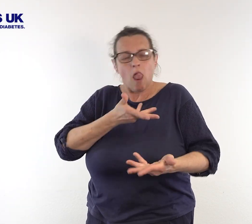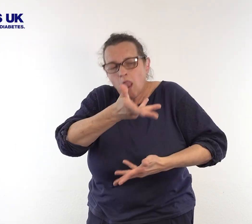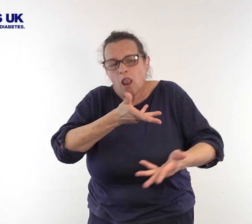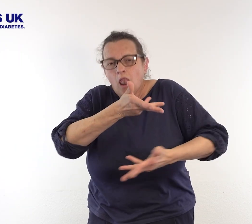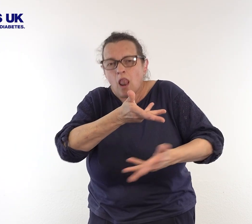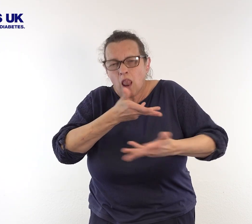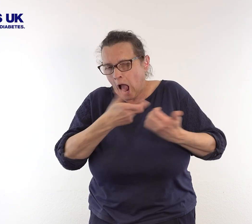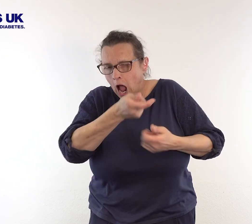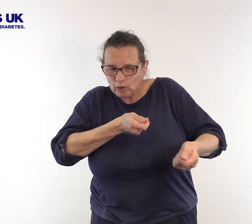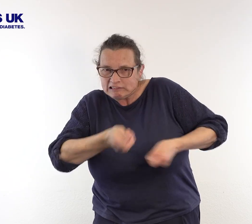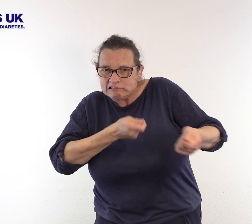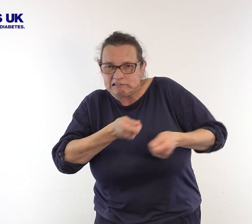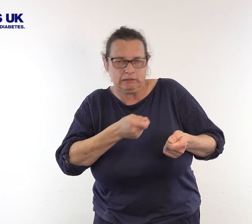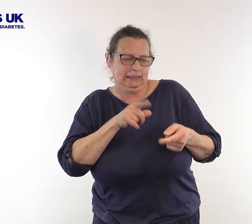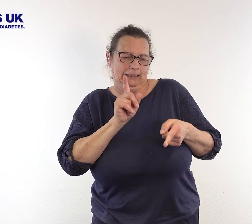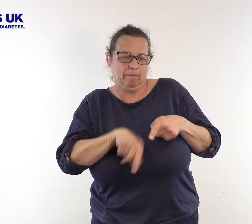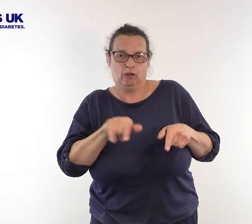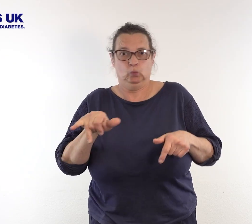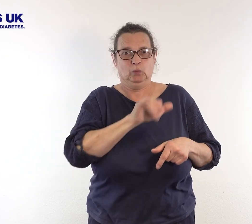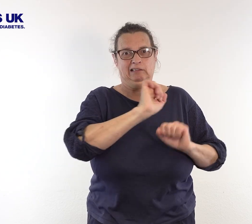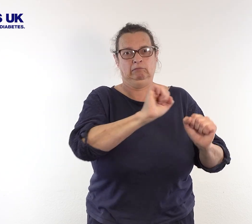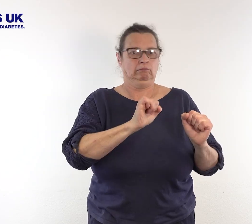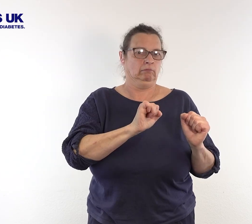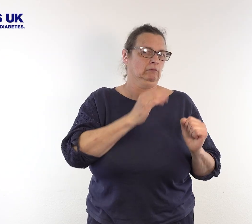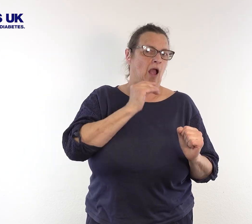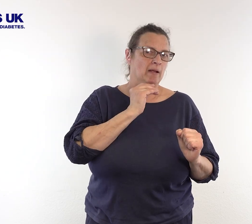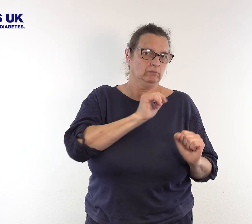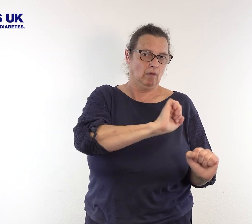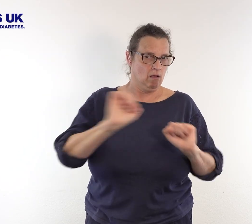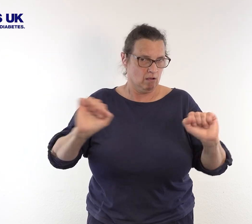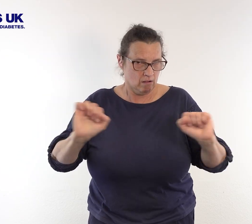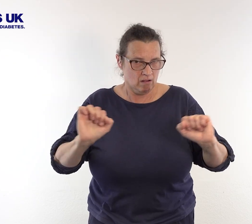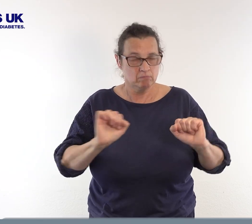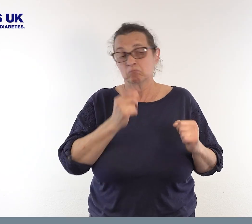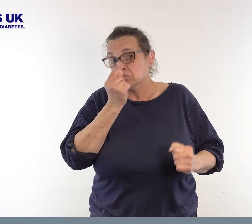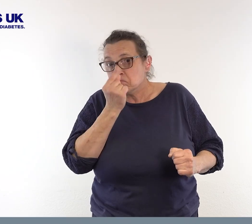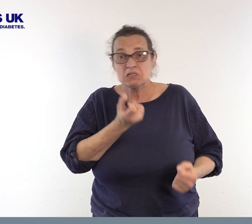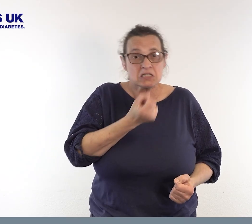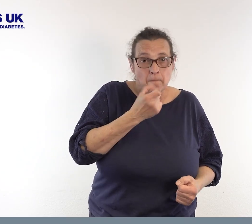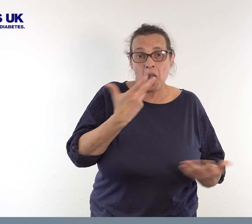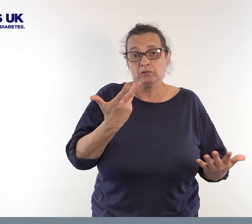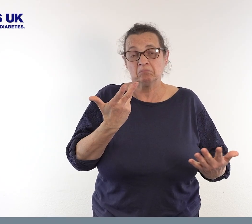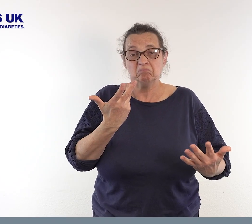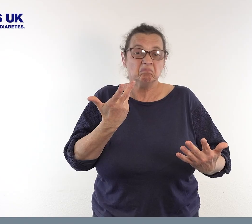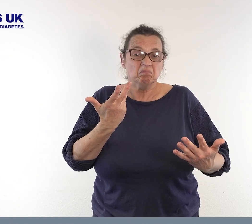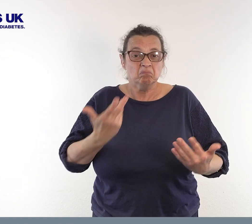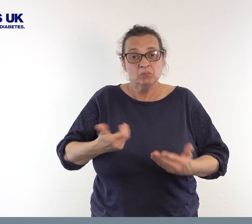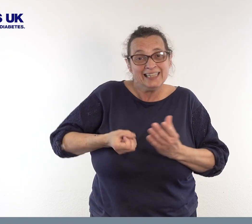to manage your diabetes. Depending on your type of diabetes, you might need to take tablets or do insulin injections or